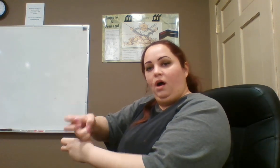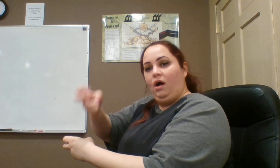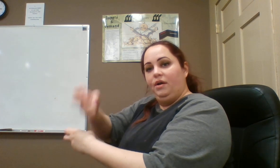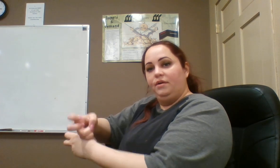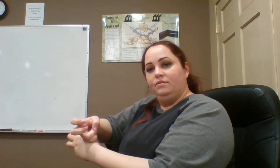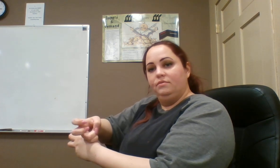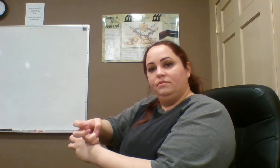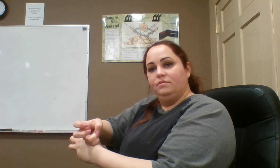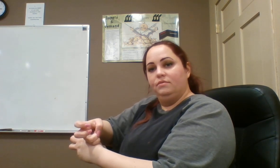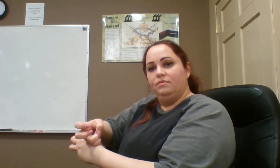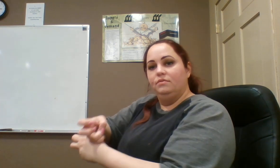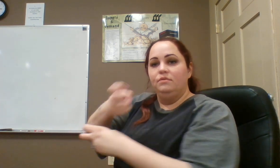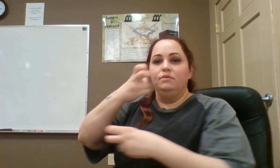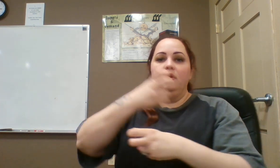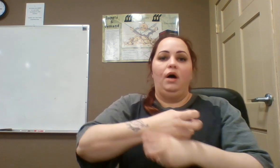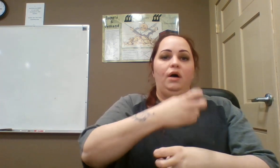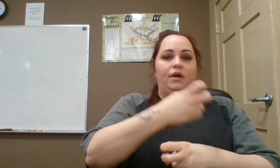Hard. Hard.